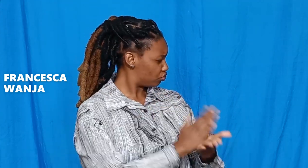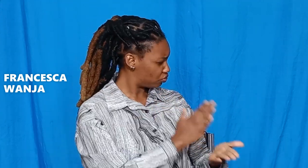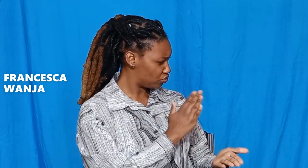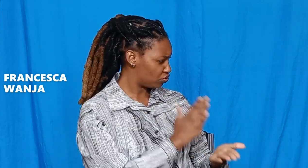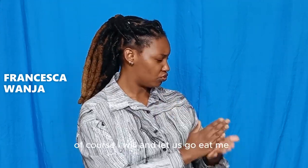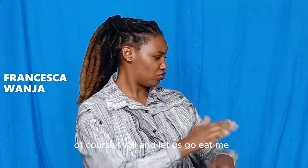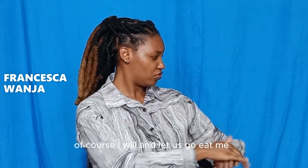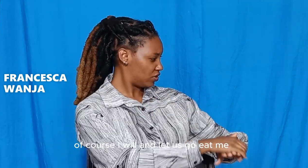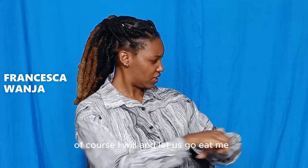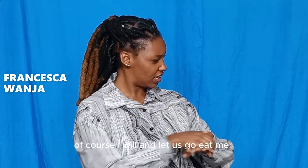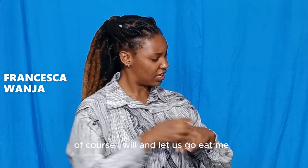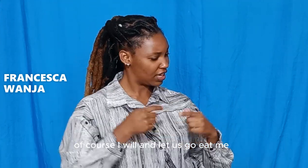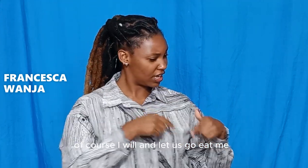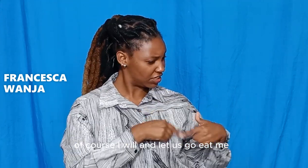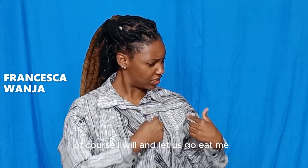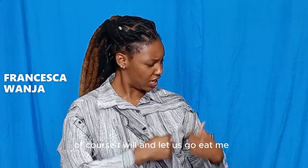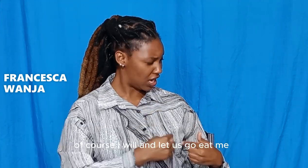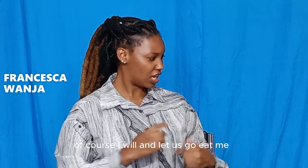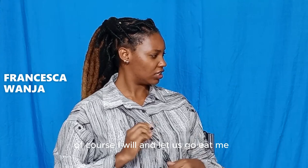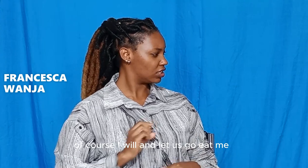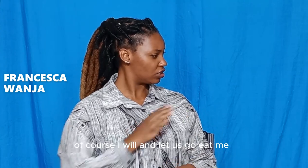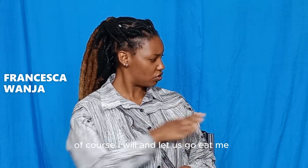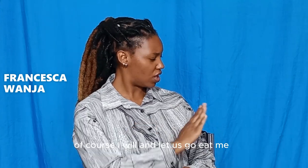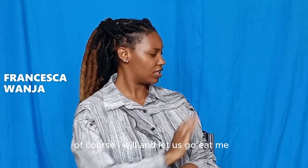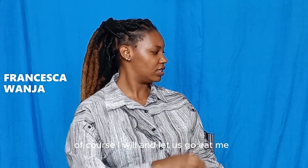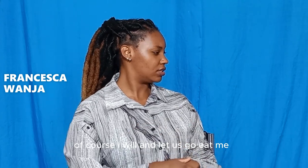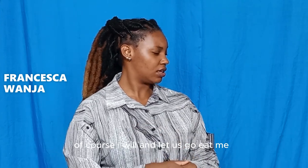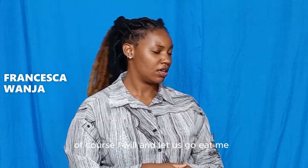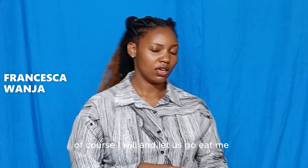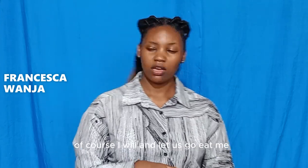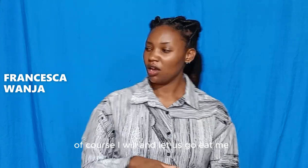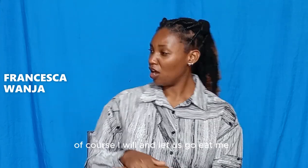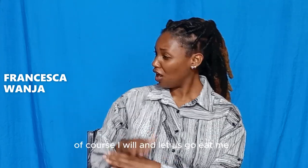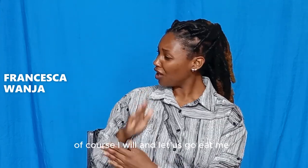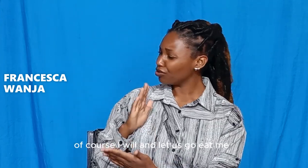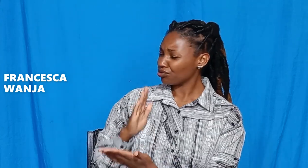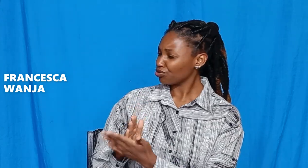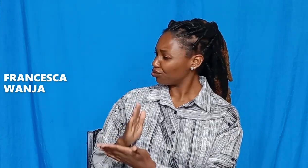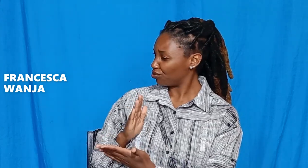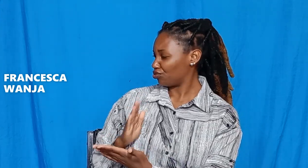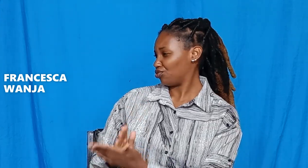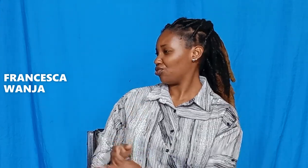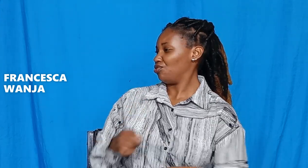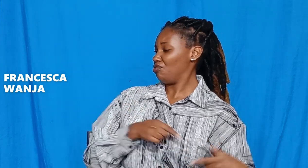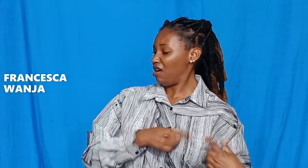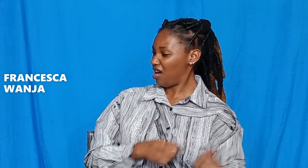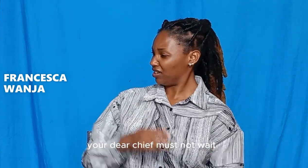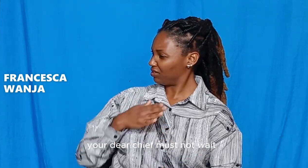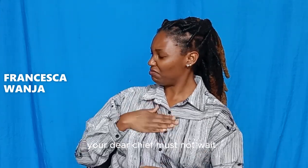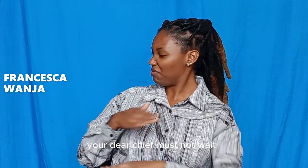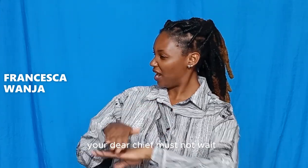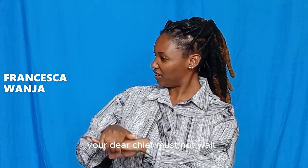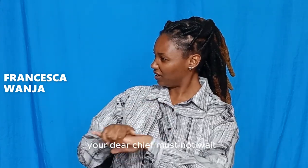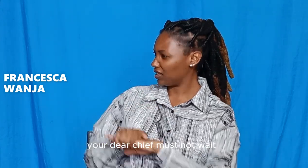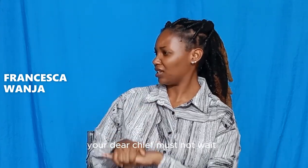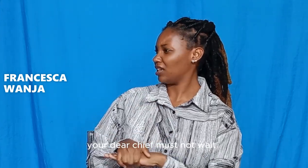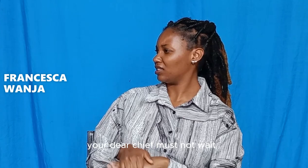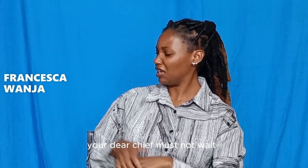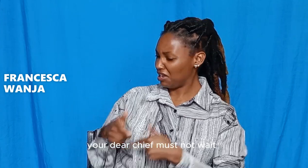Of course I will. Of And let us go quickly. Your dear chief must not